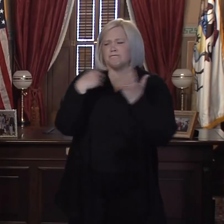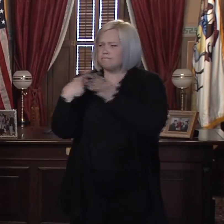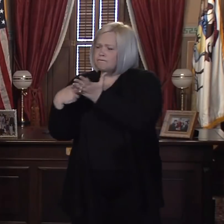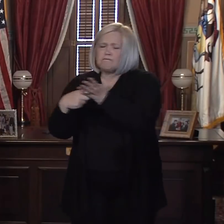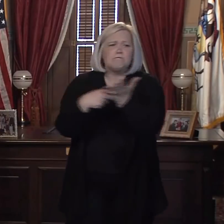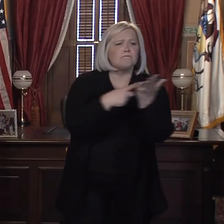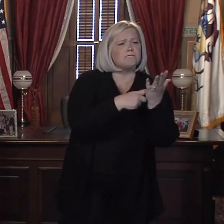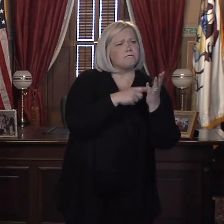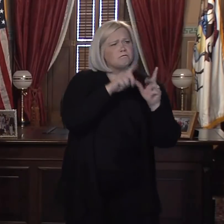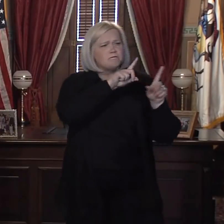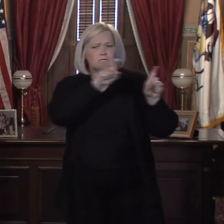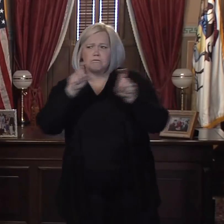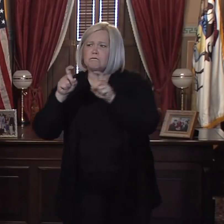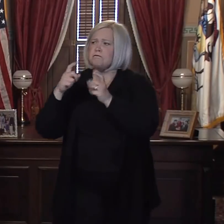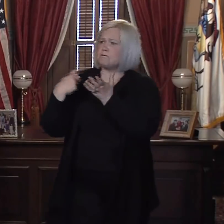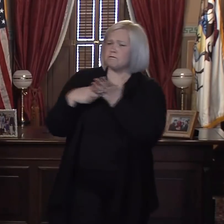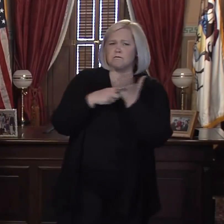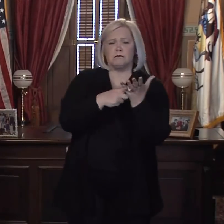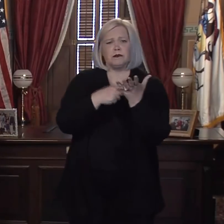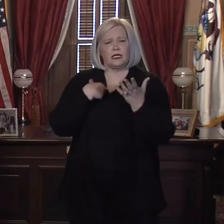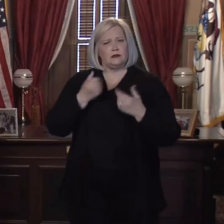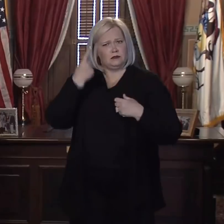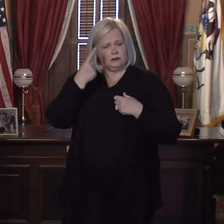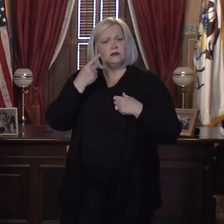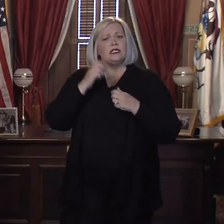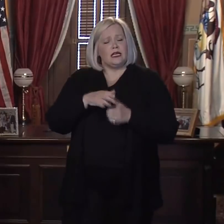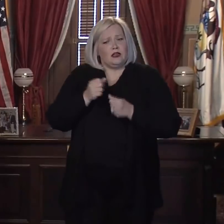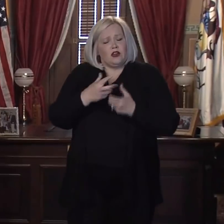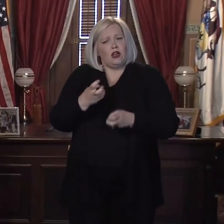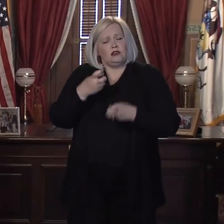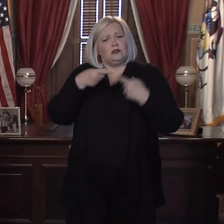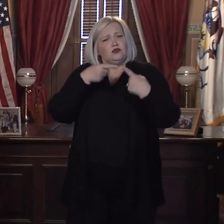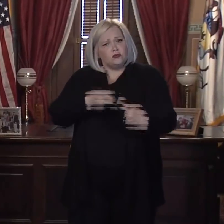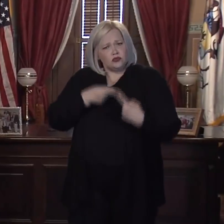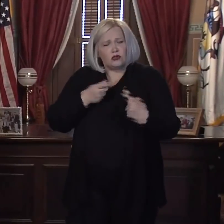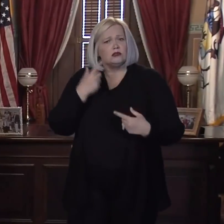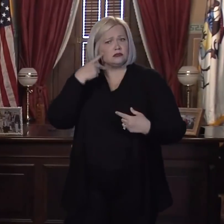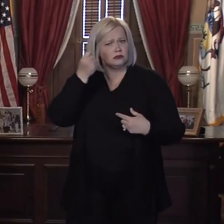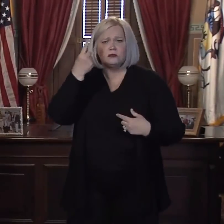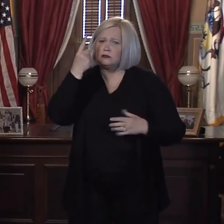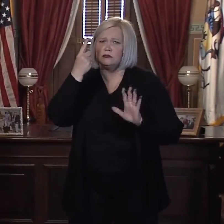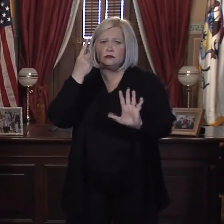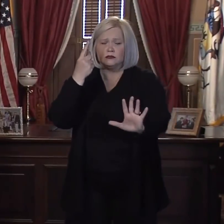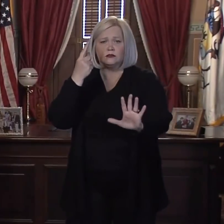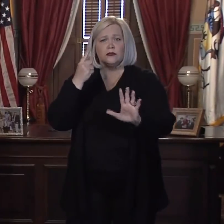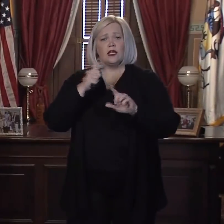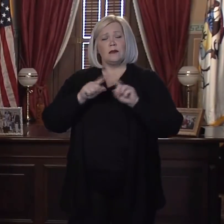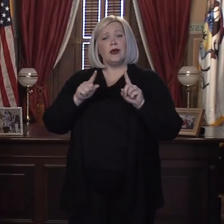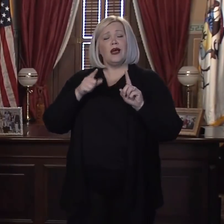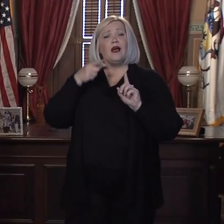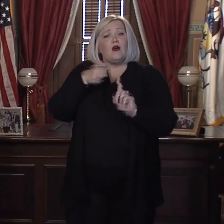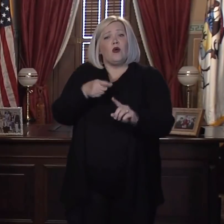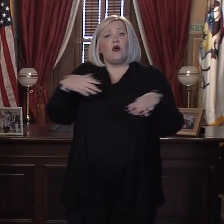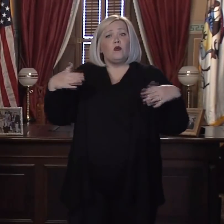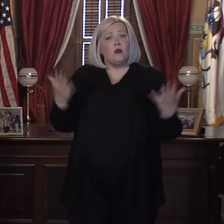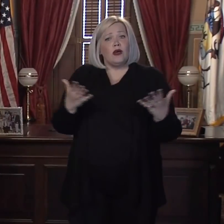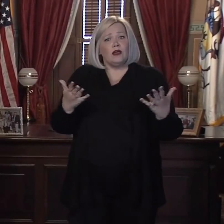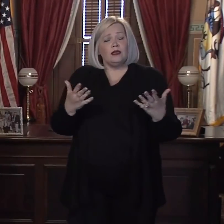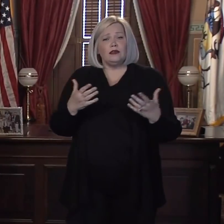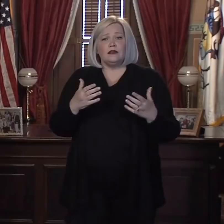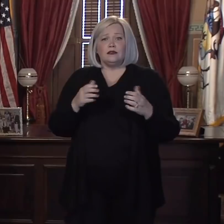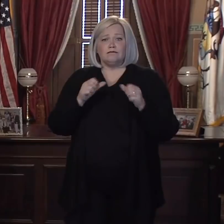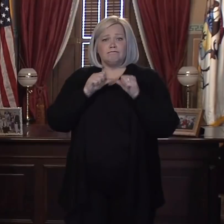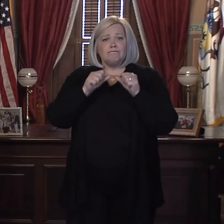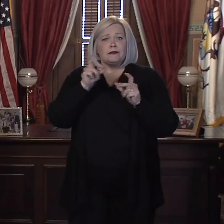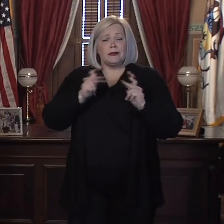there is a cost associated. But the question that we're trying to confront is, how do we save lives? How do we hold on